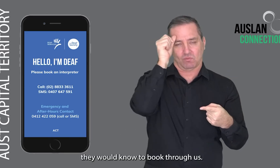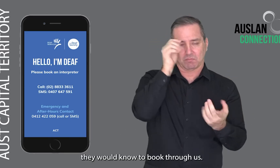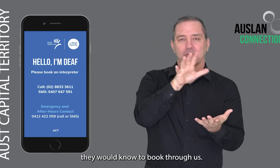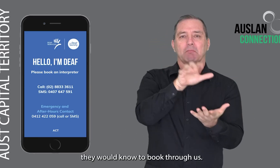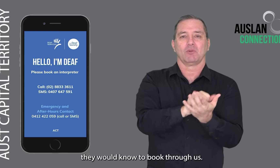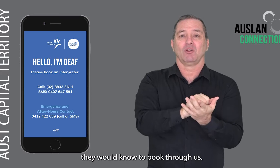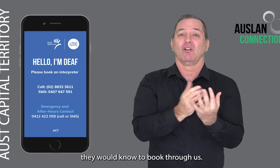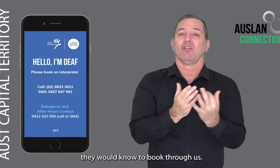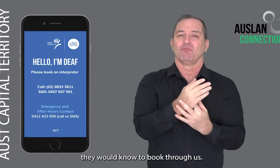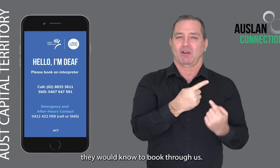know to book through us.